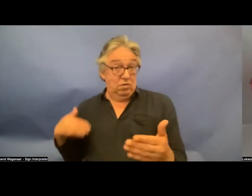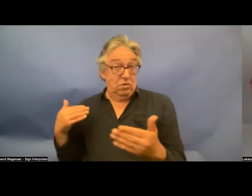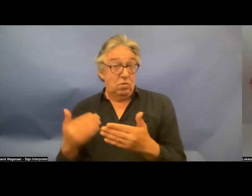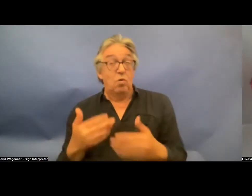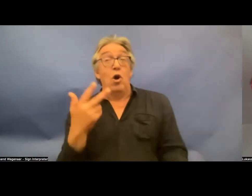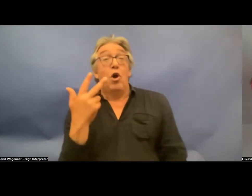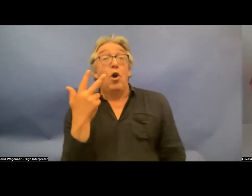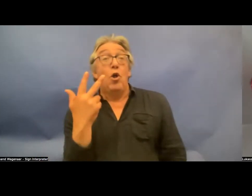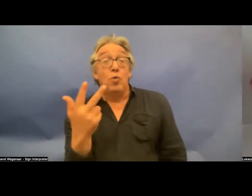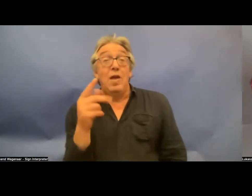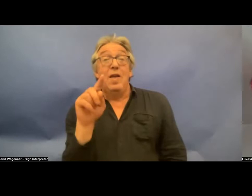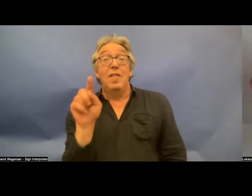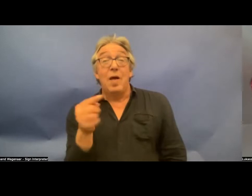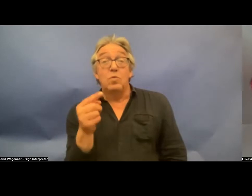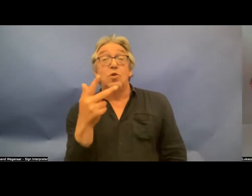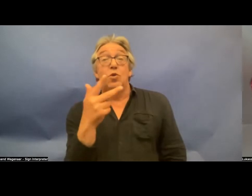1,373 people